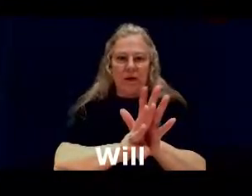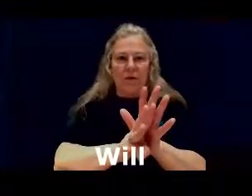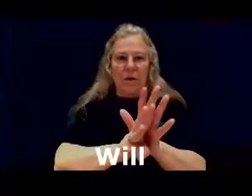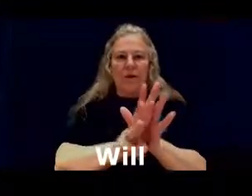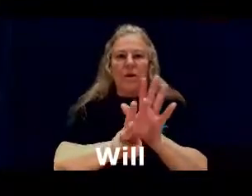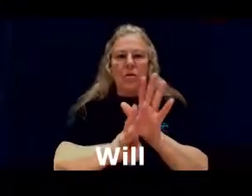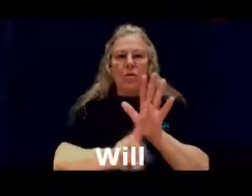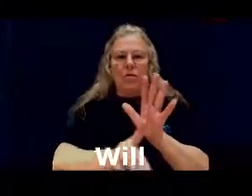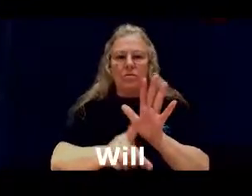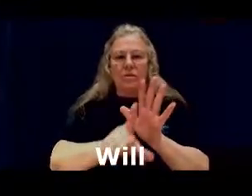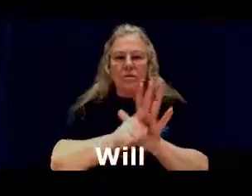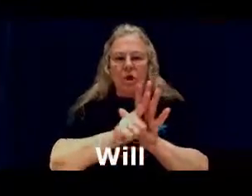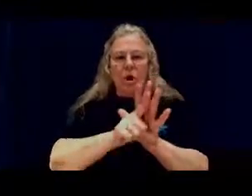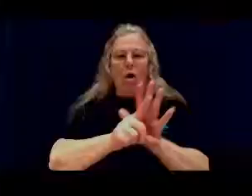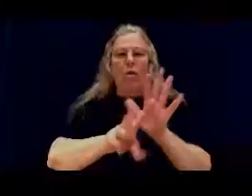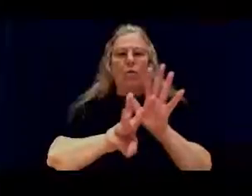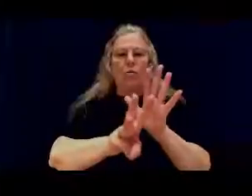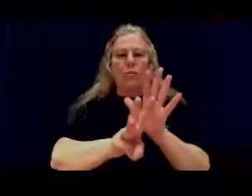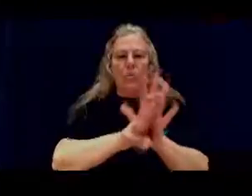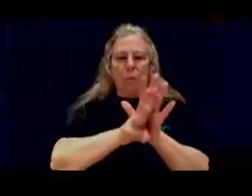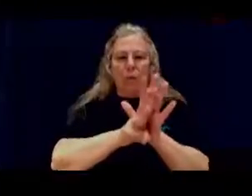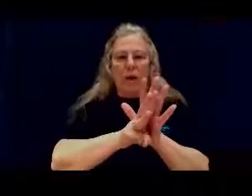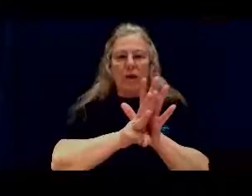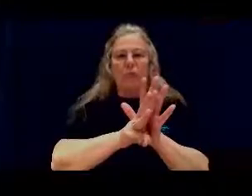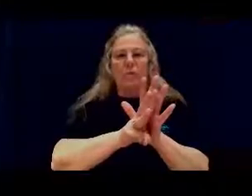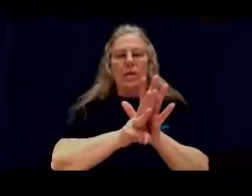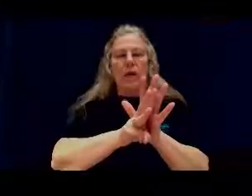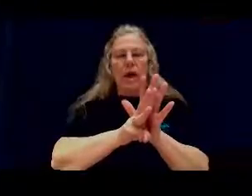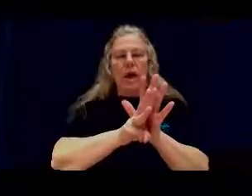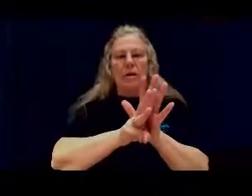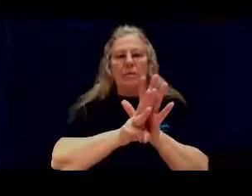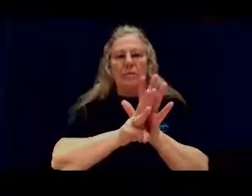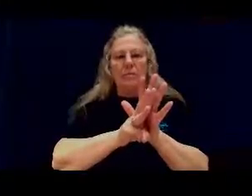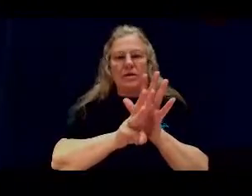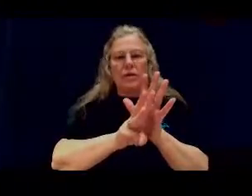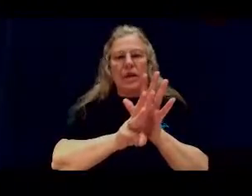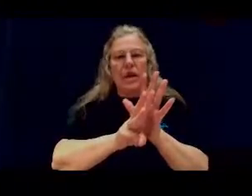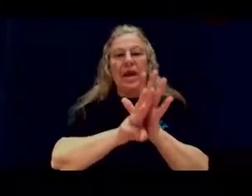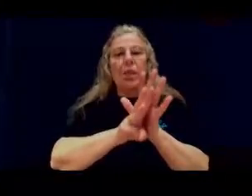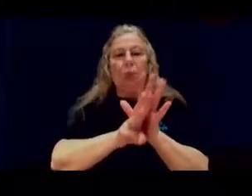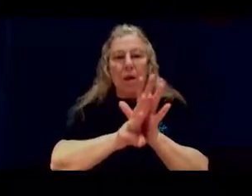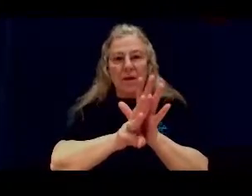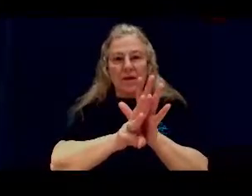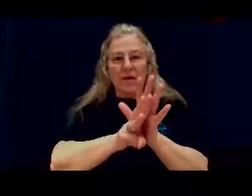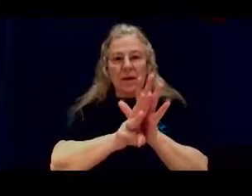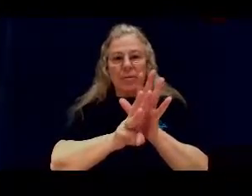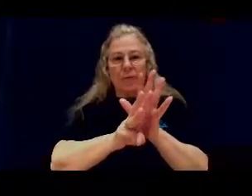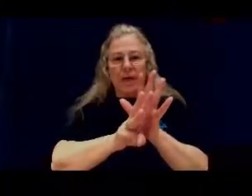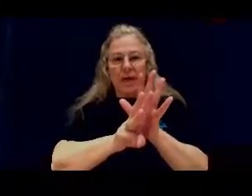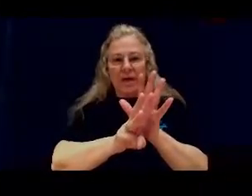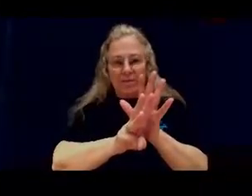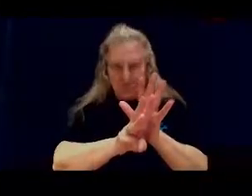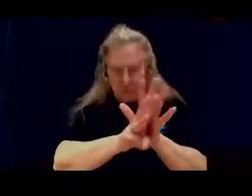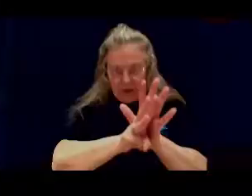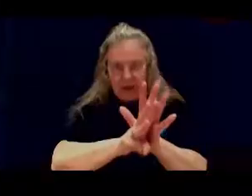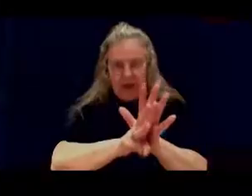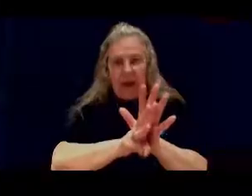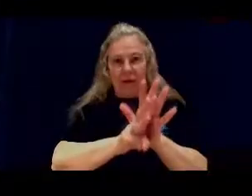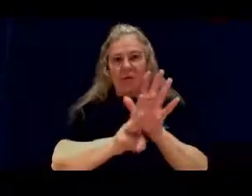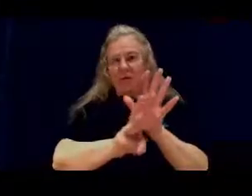area where law, will, is what he wants, but it is written down. So